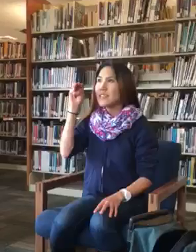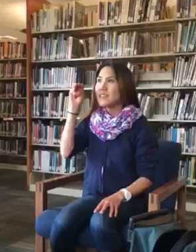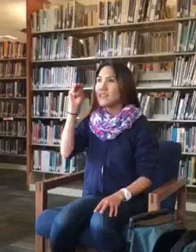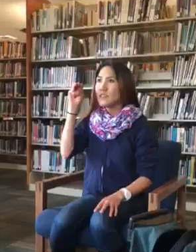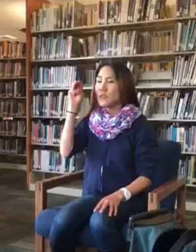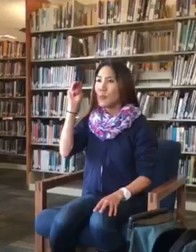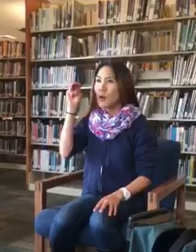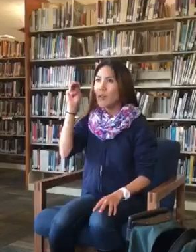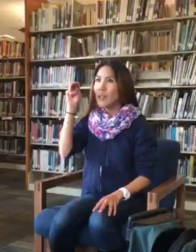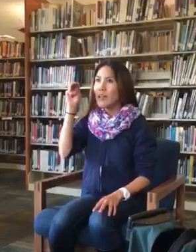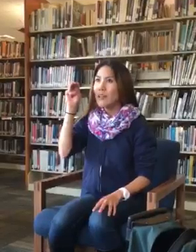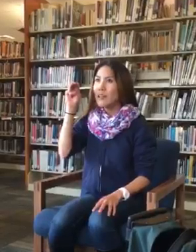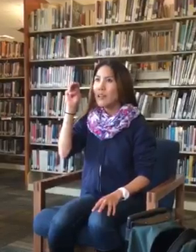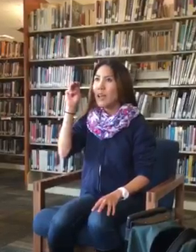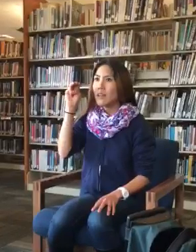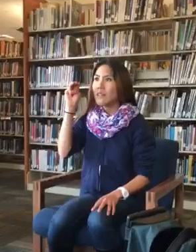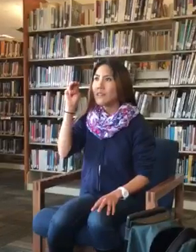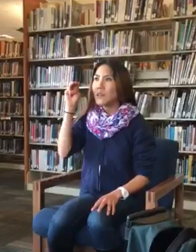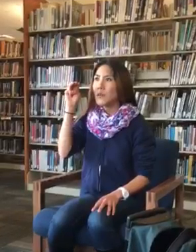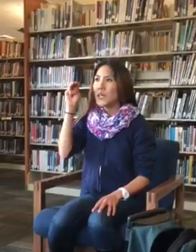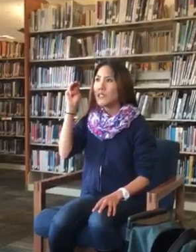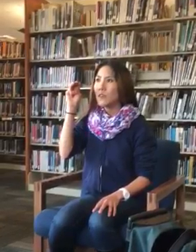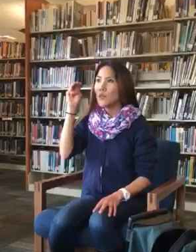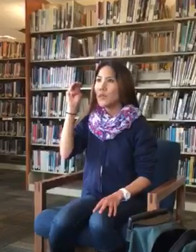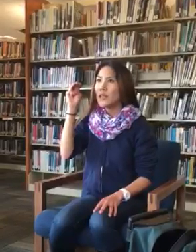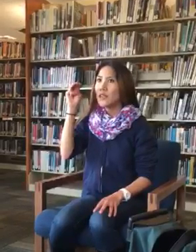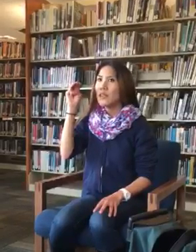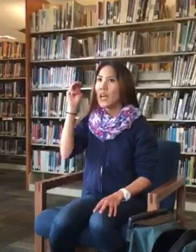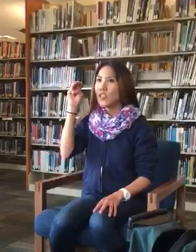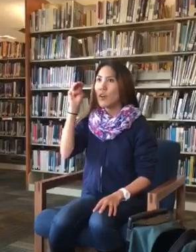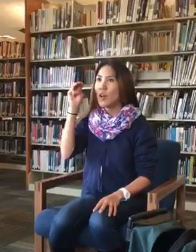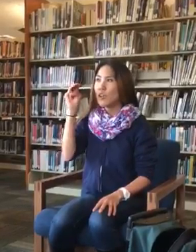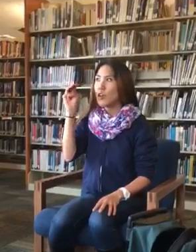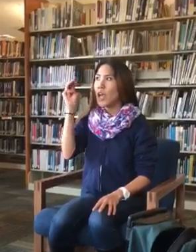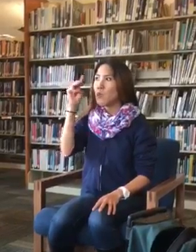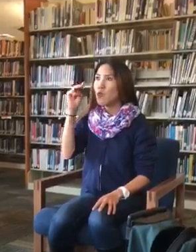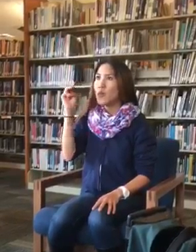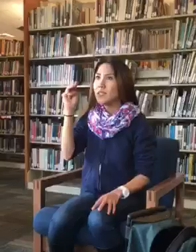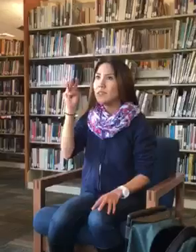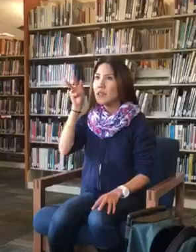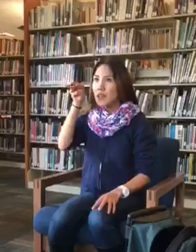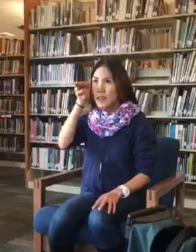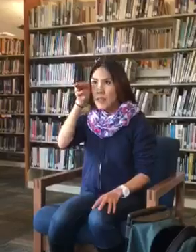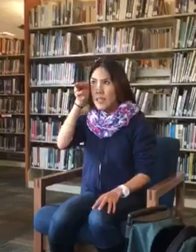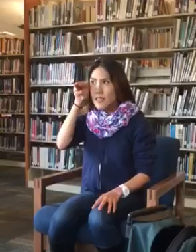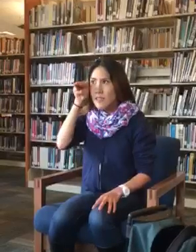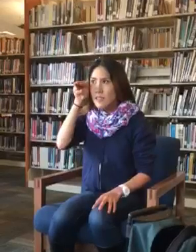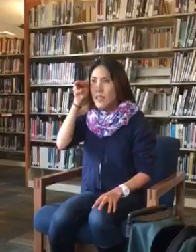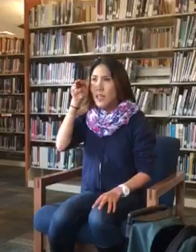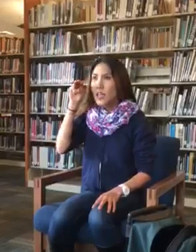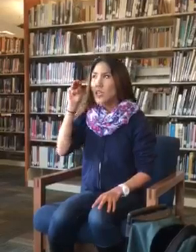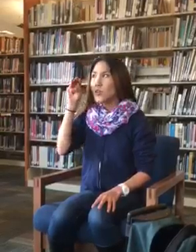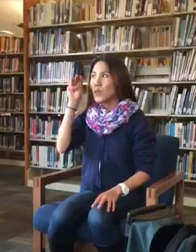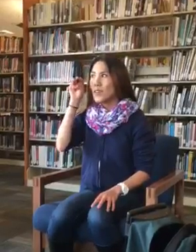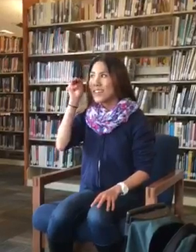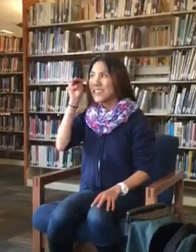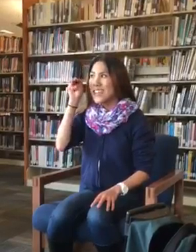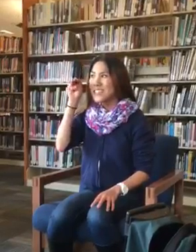this using Perla, and also it's involved with the extraocular eye movements. This you could assess